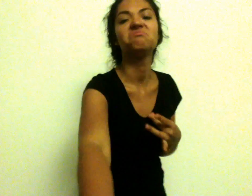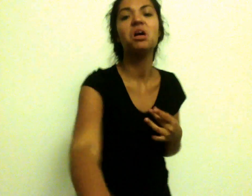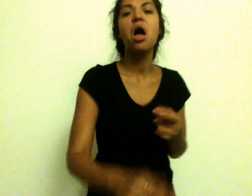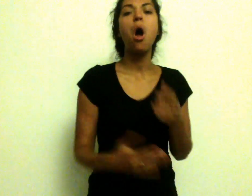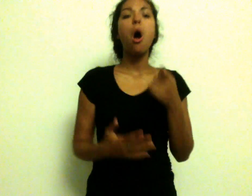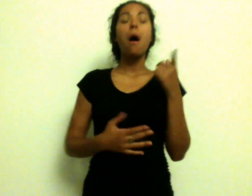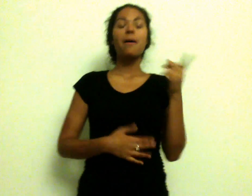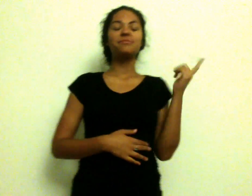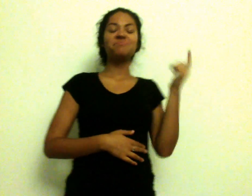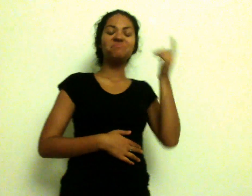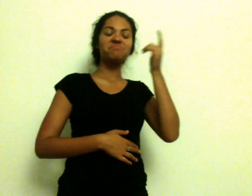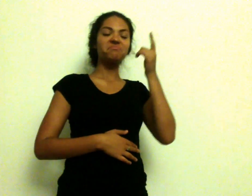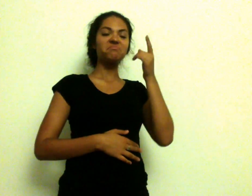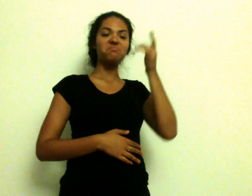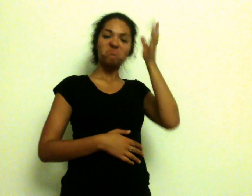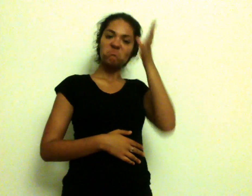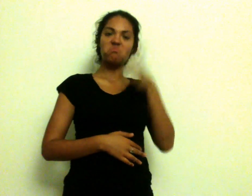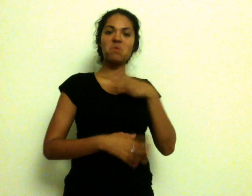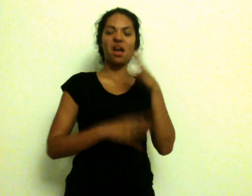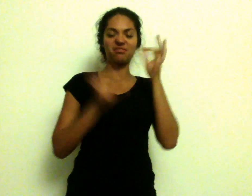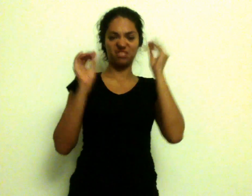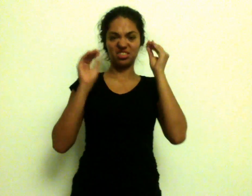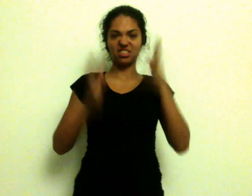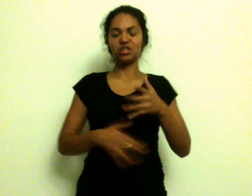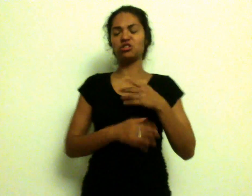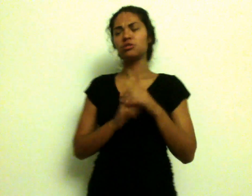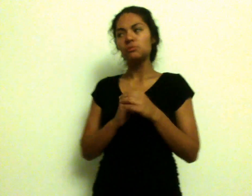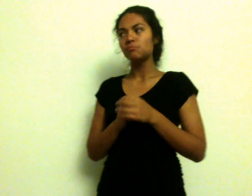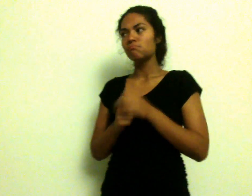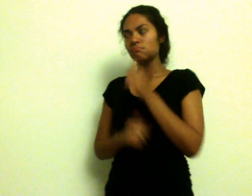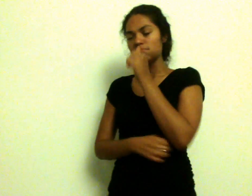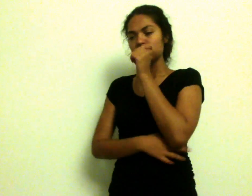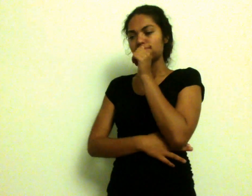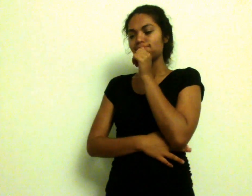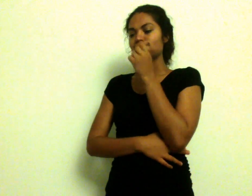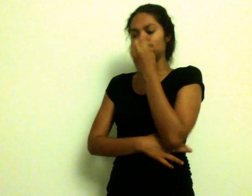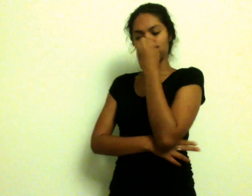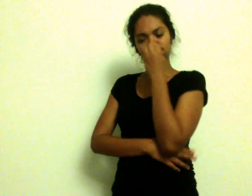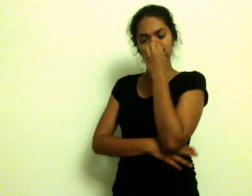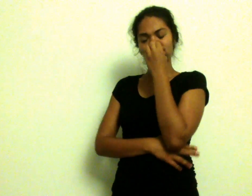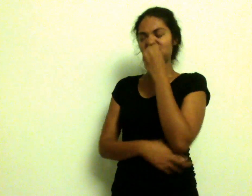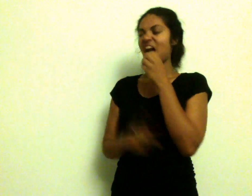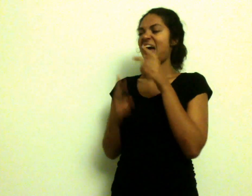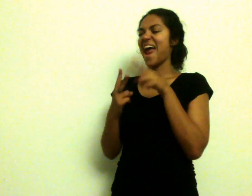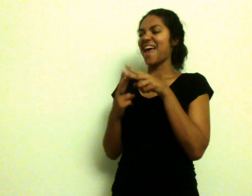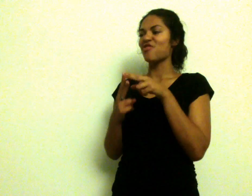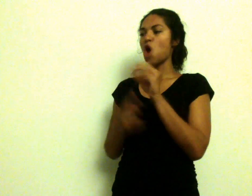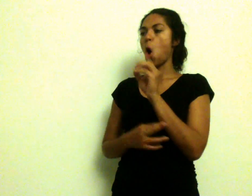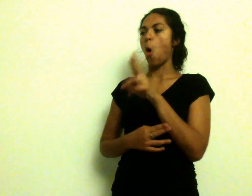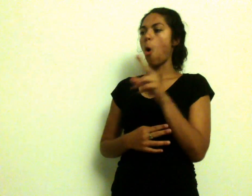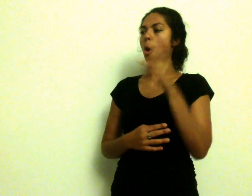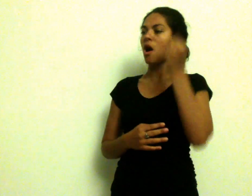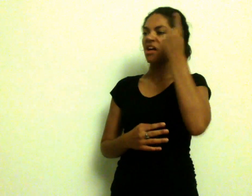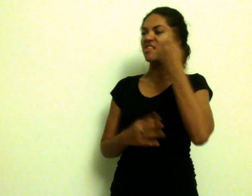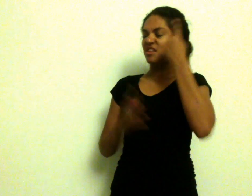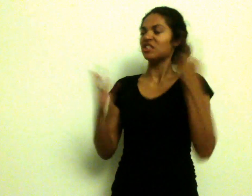he said. He had just picked up his knife and fork and he put it down and he said, the either or does seem to emerge,